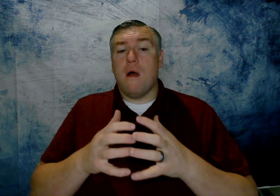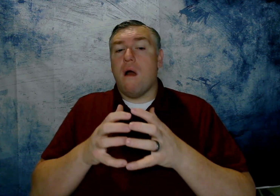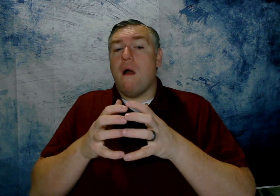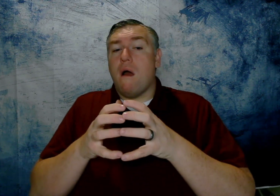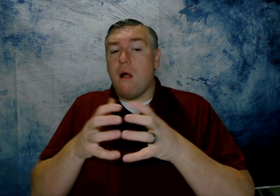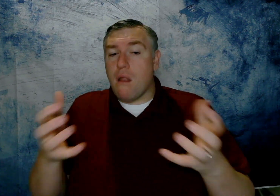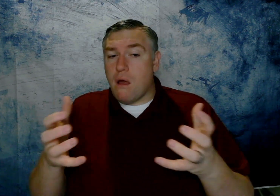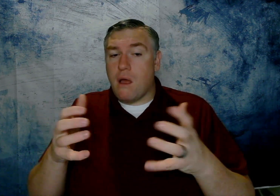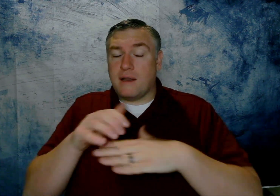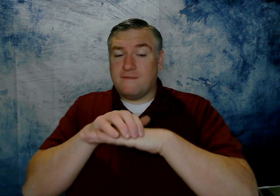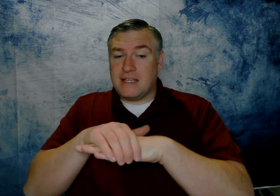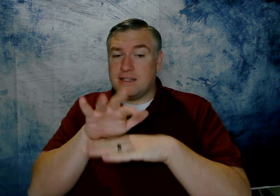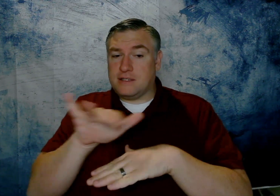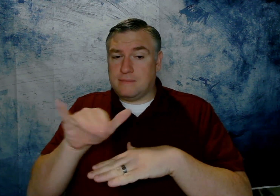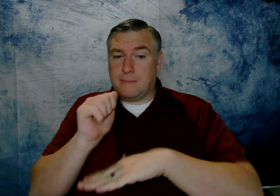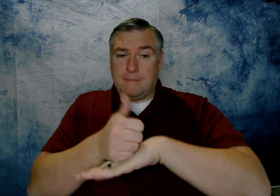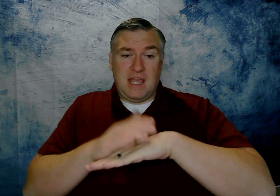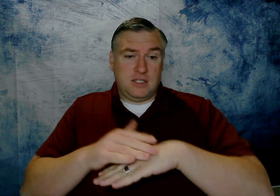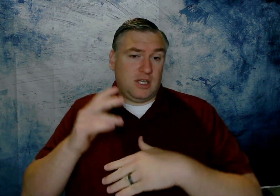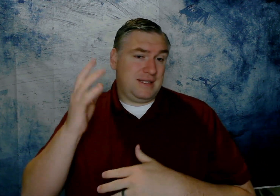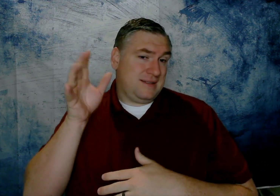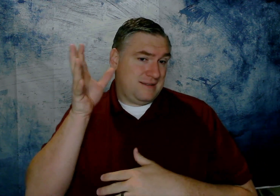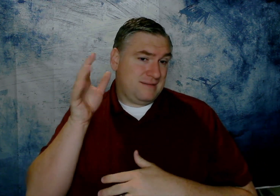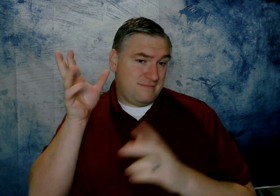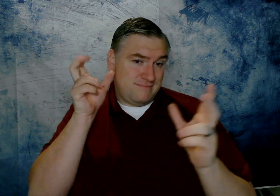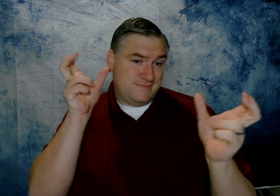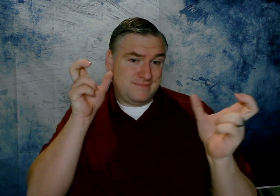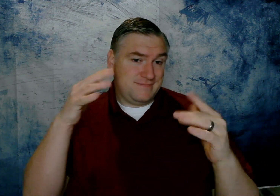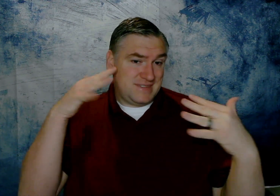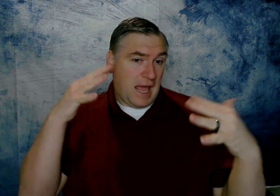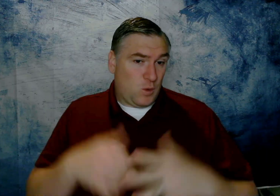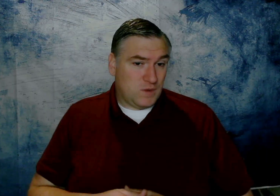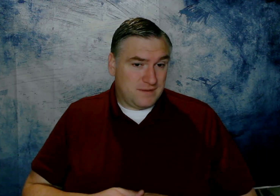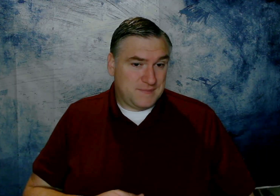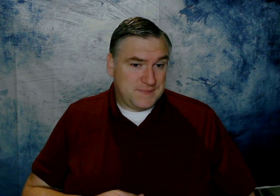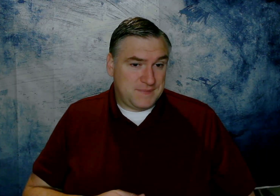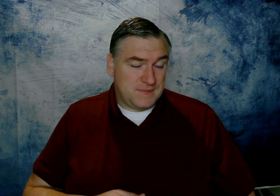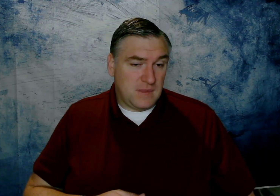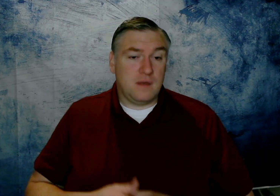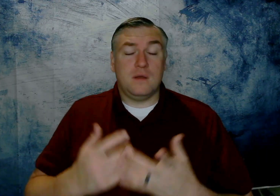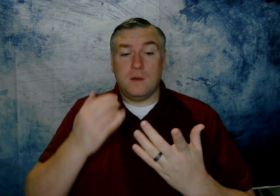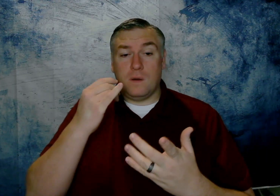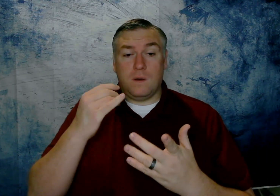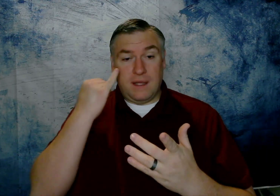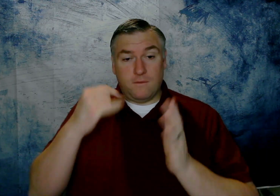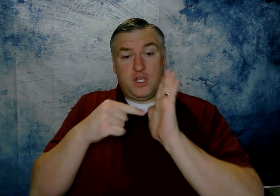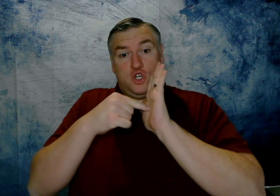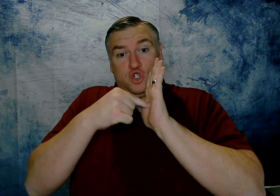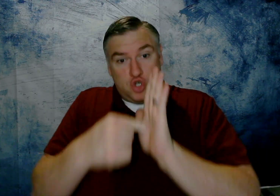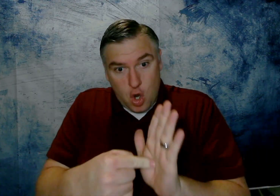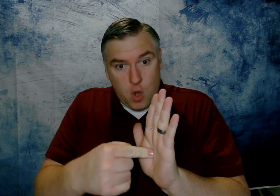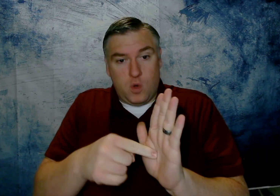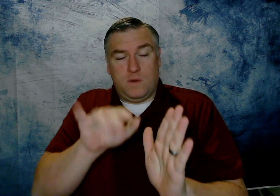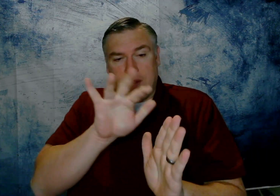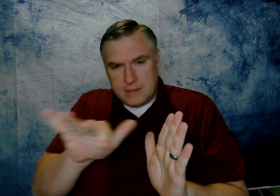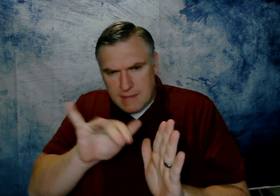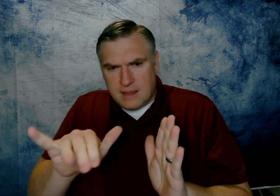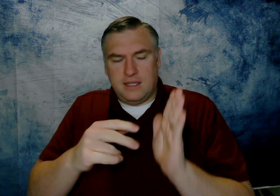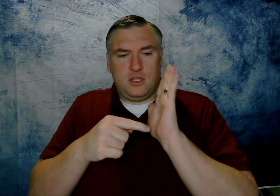Fingerspelling can show patterns. A lot of English spelling is based on the sound of it. So if we can show